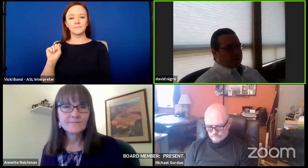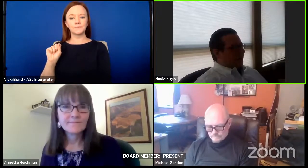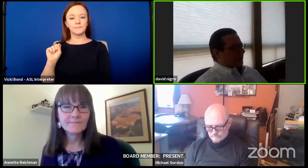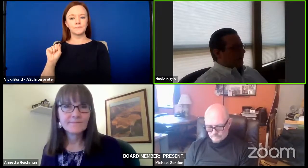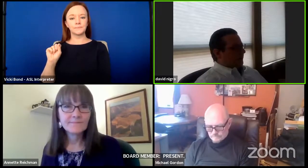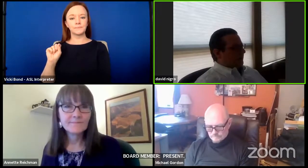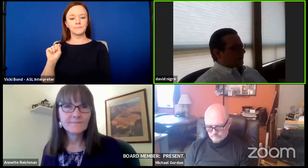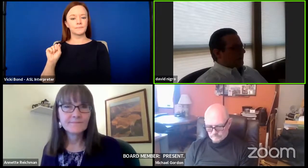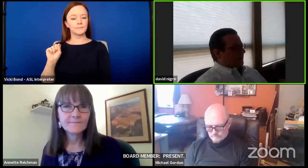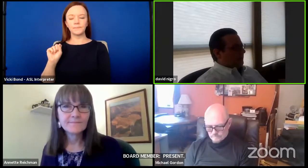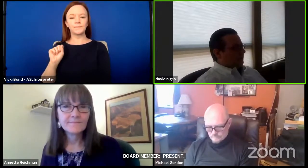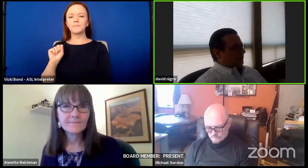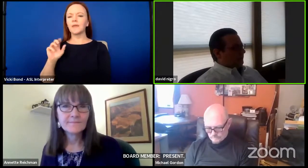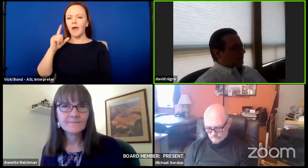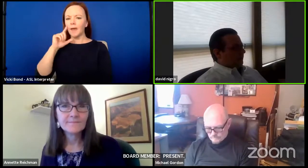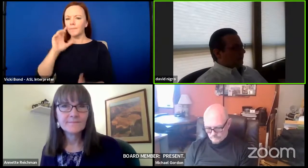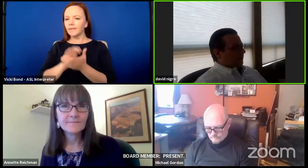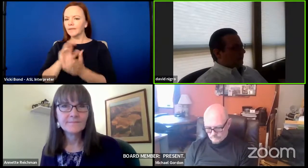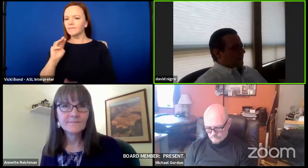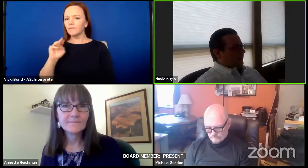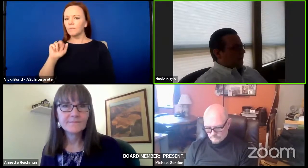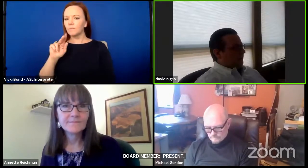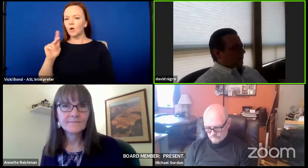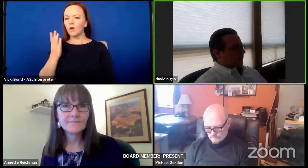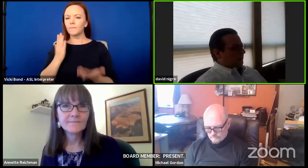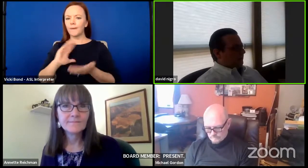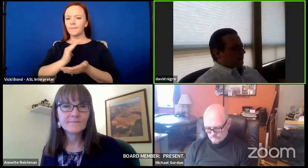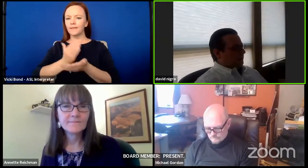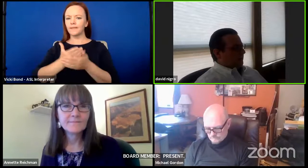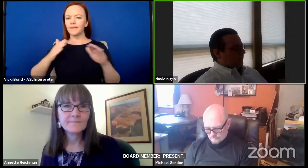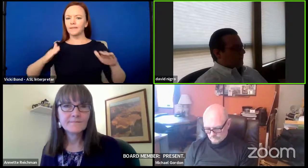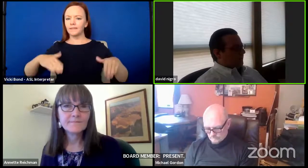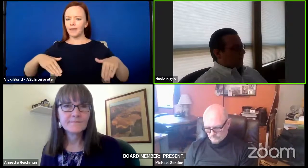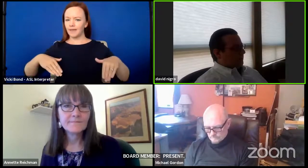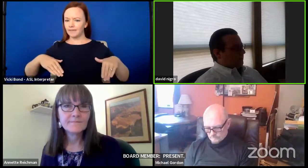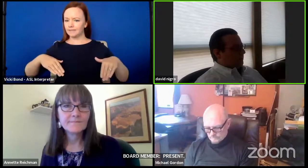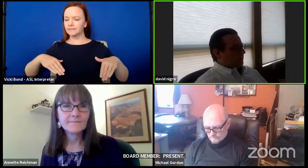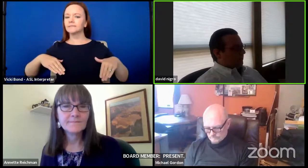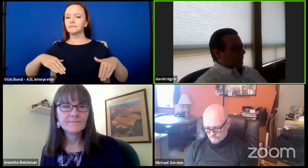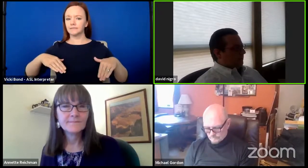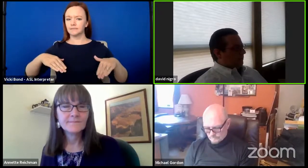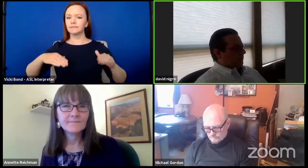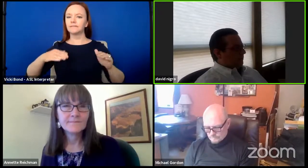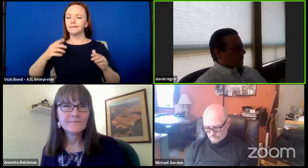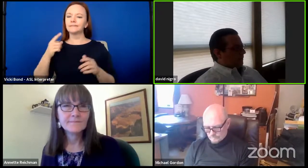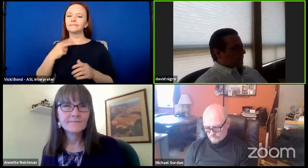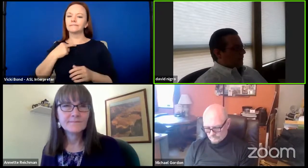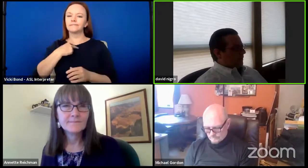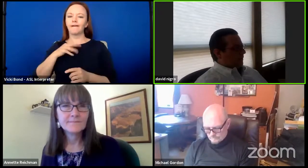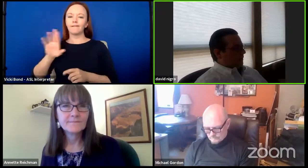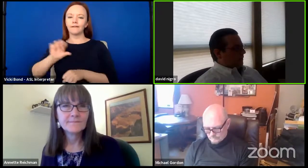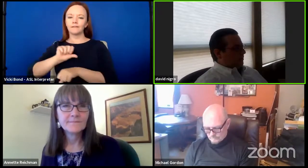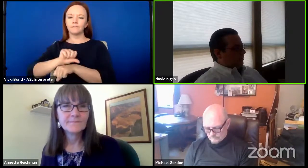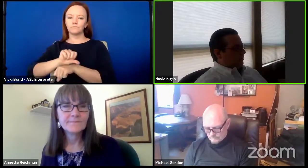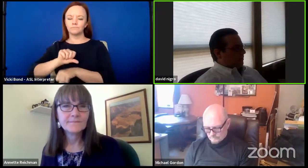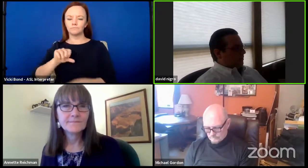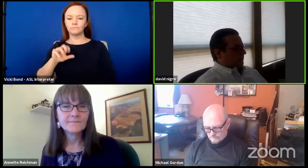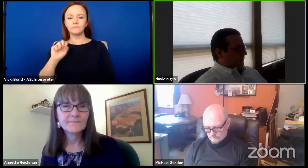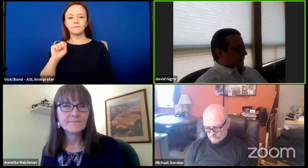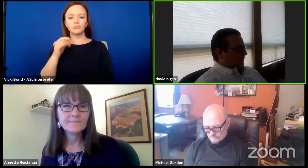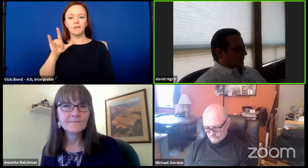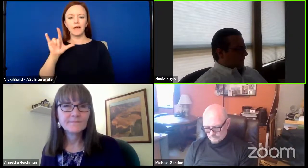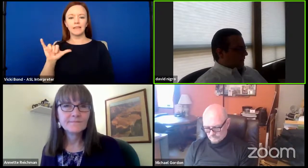Mark, I believe, may be a little bit late. He's held up at his practice for a bit. Shelley Herbold.